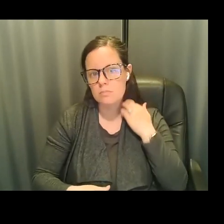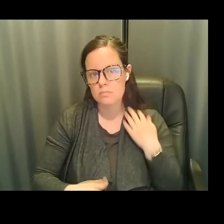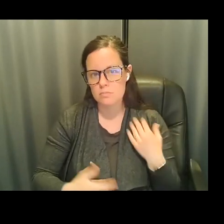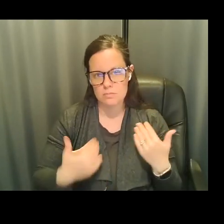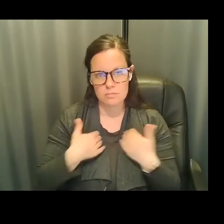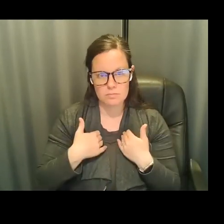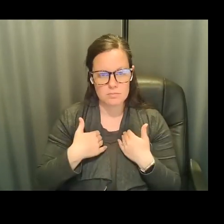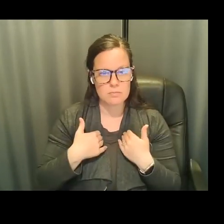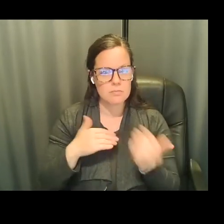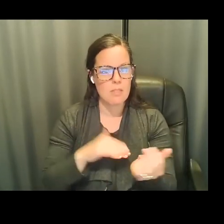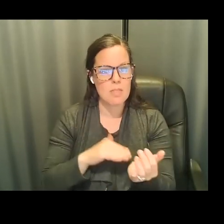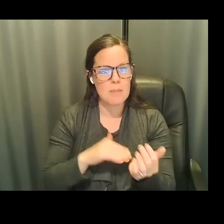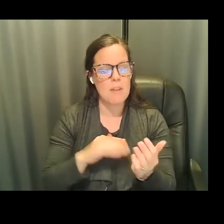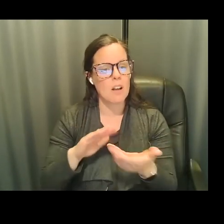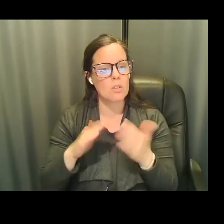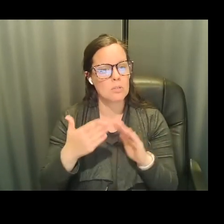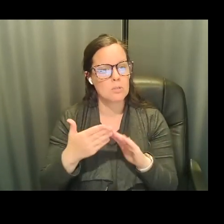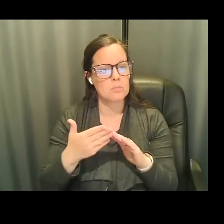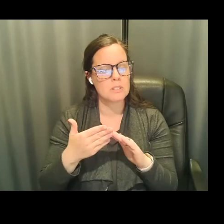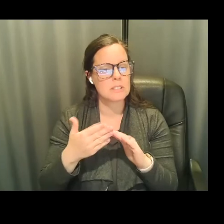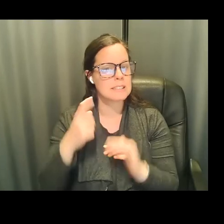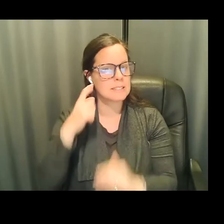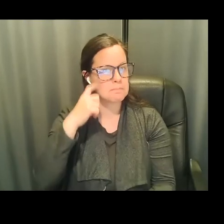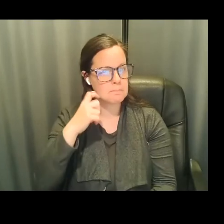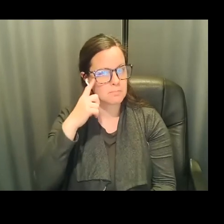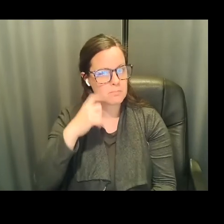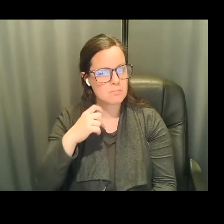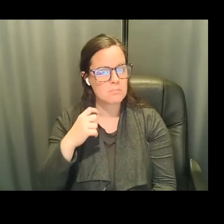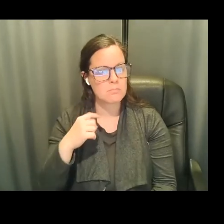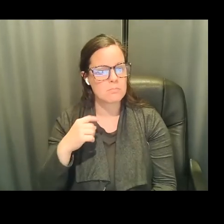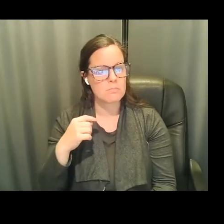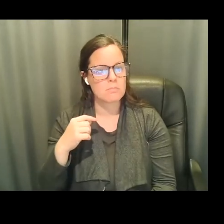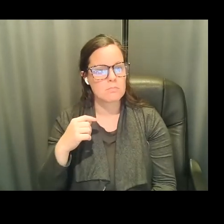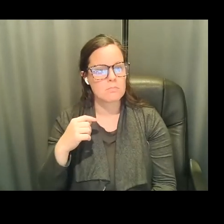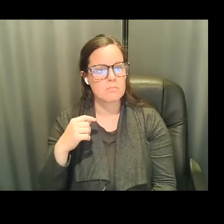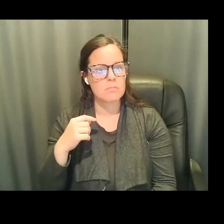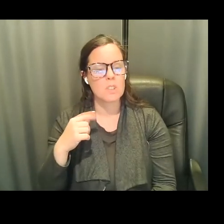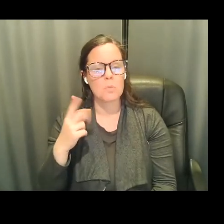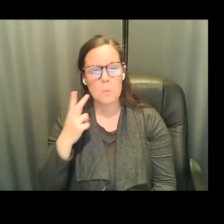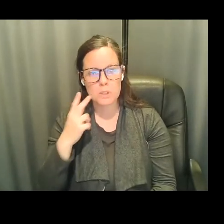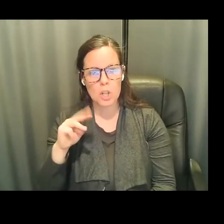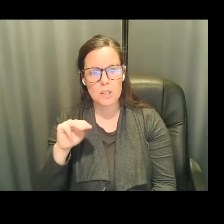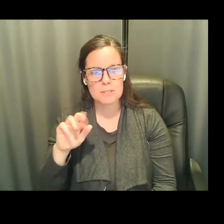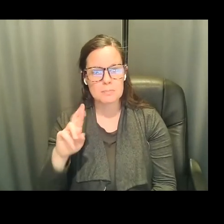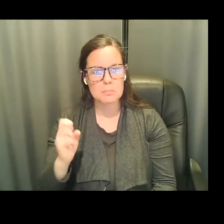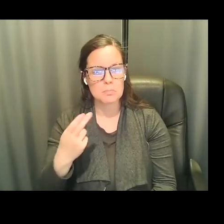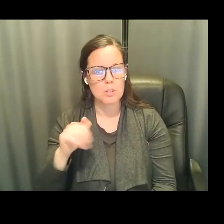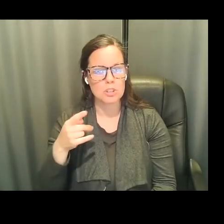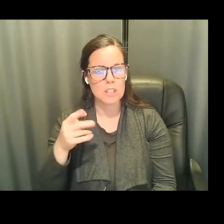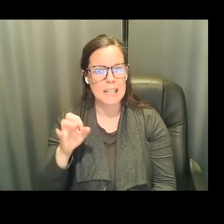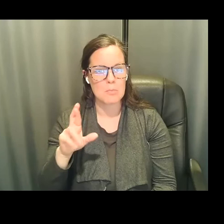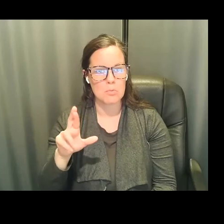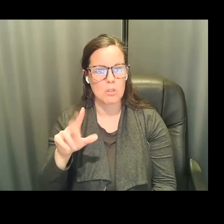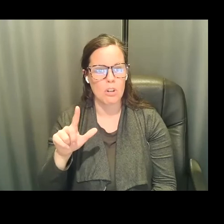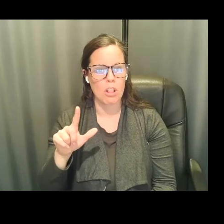the medical community really suspects that what we have witnessed in March, April, is likely related to the